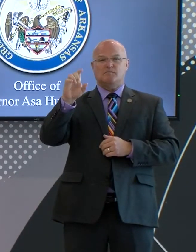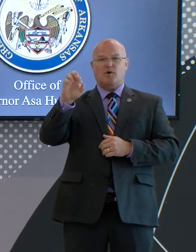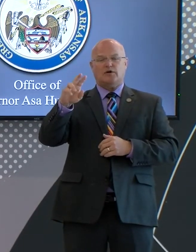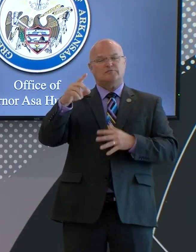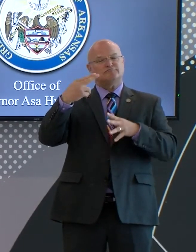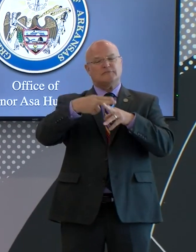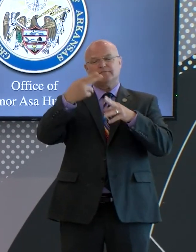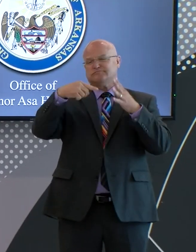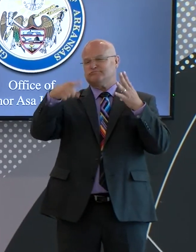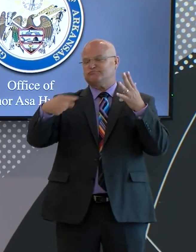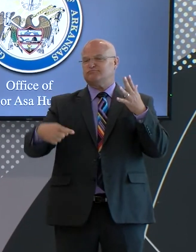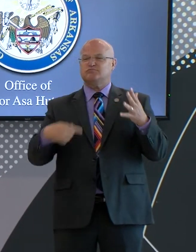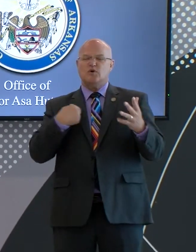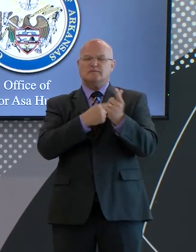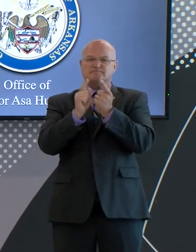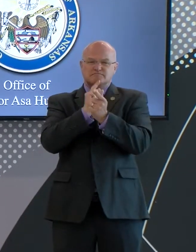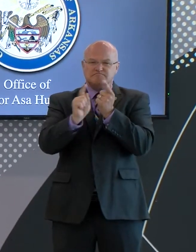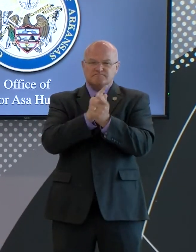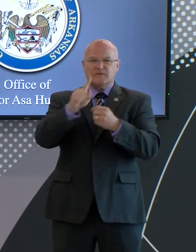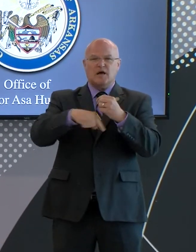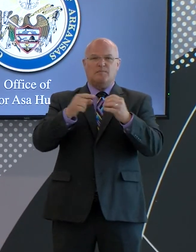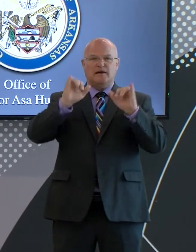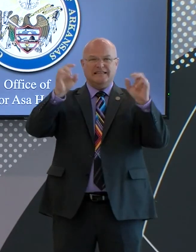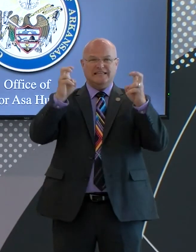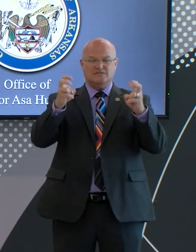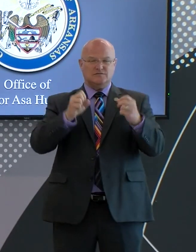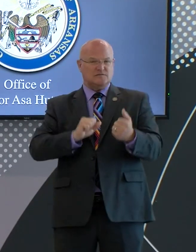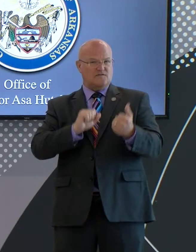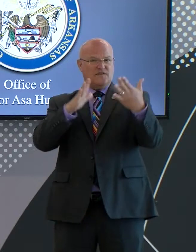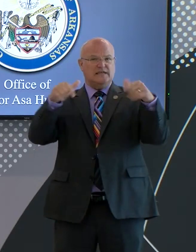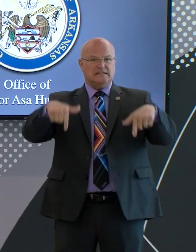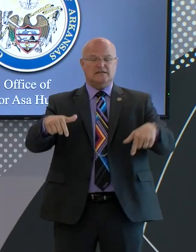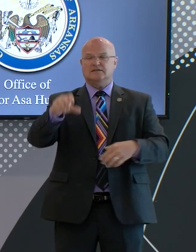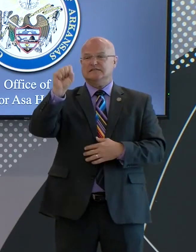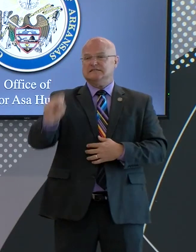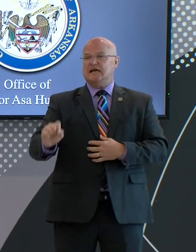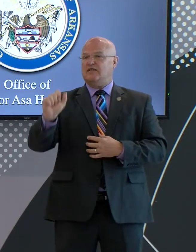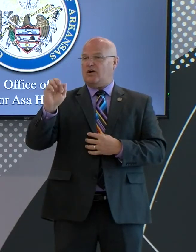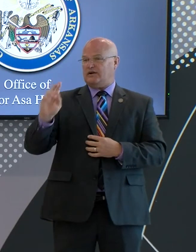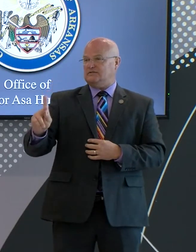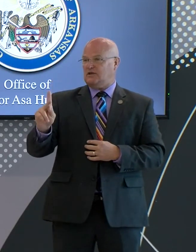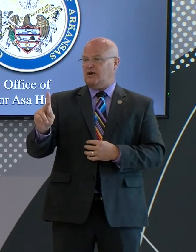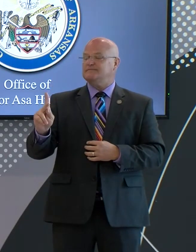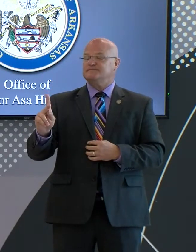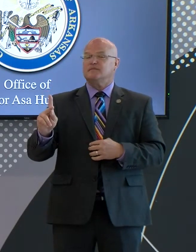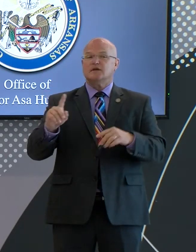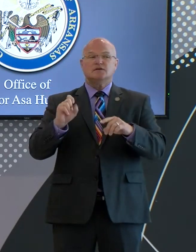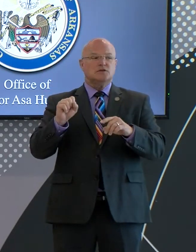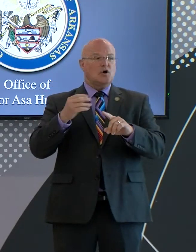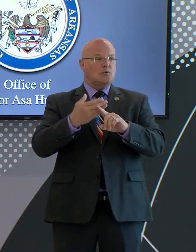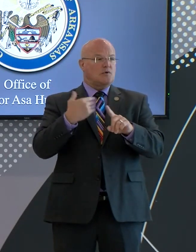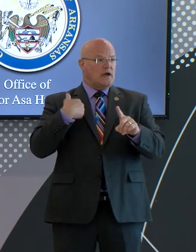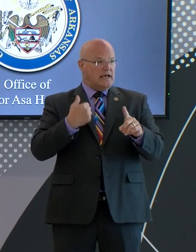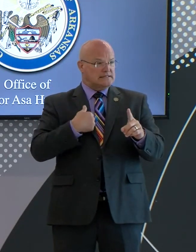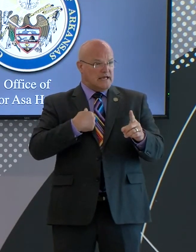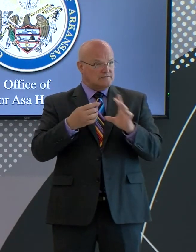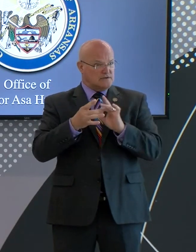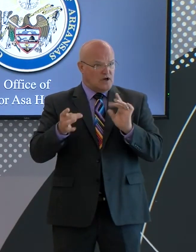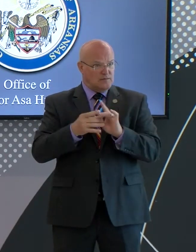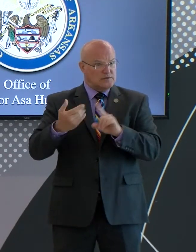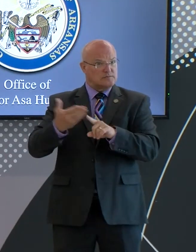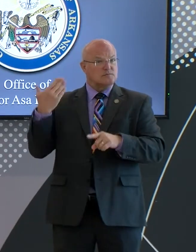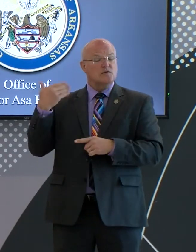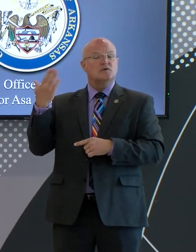on that we were able to meet with about the issues that face us in South Arkansas. And before, you know, as I've